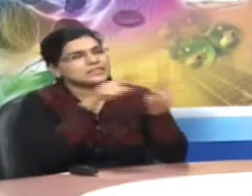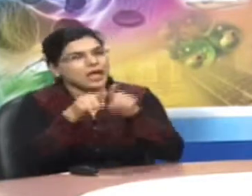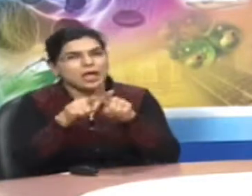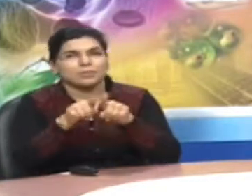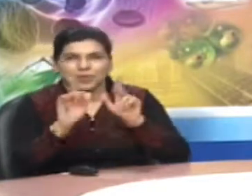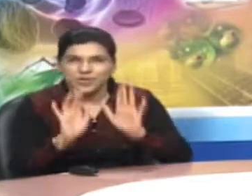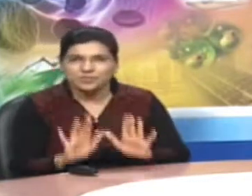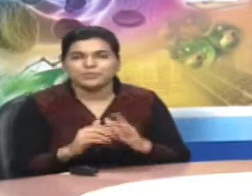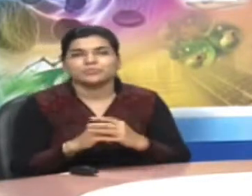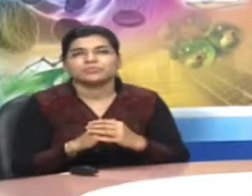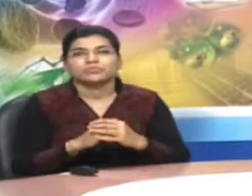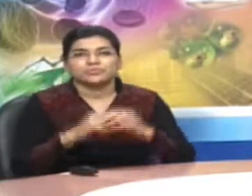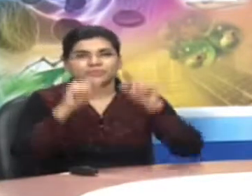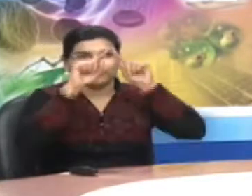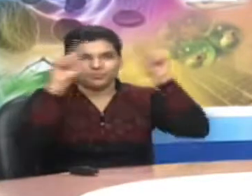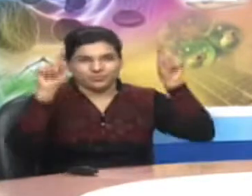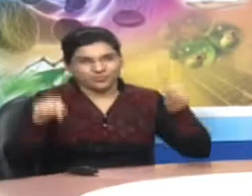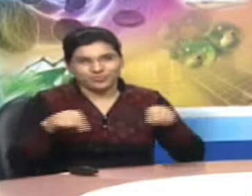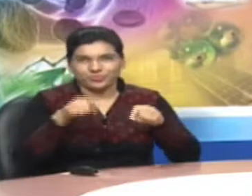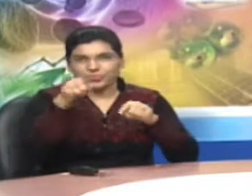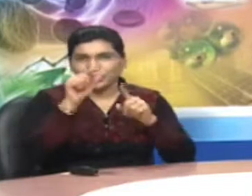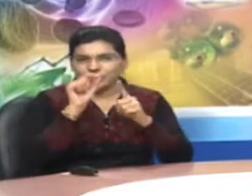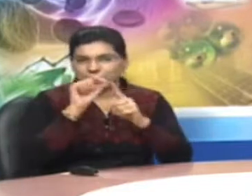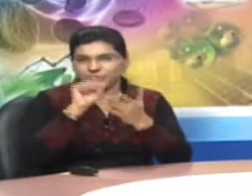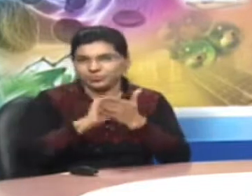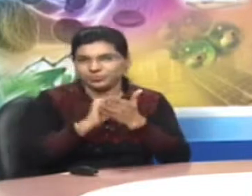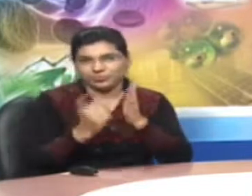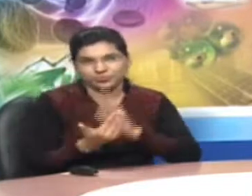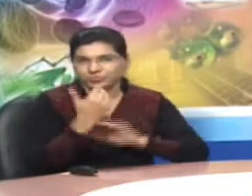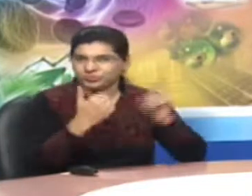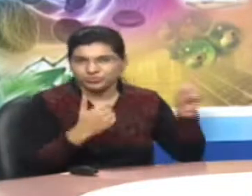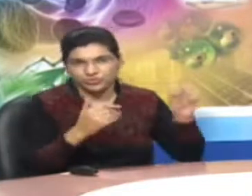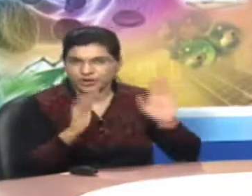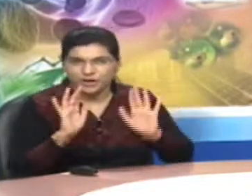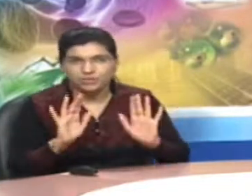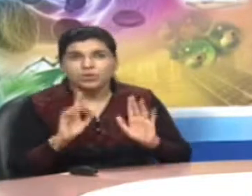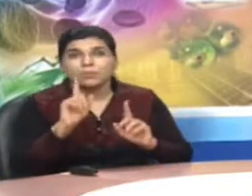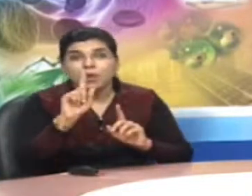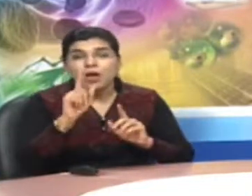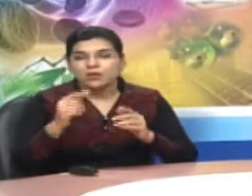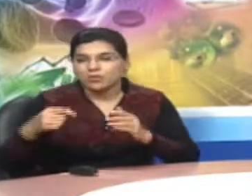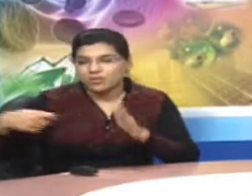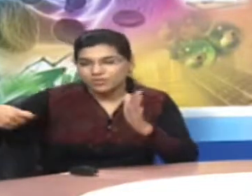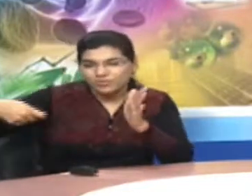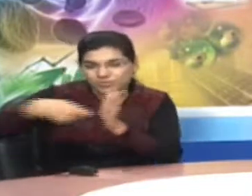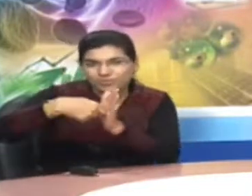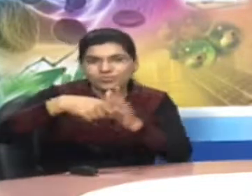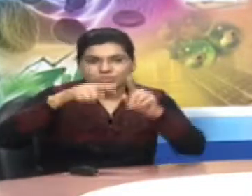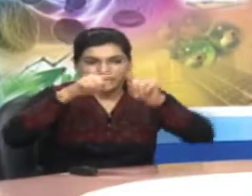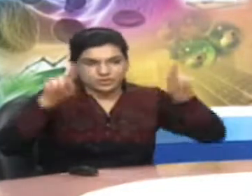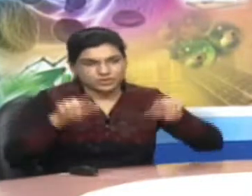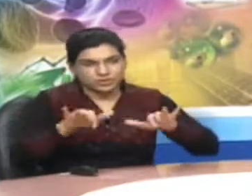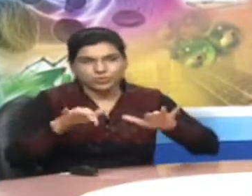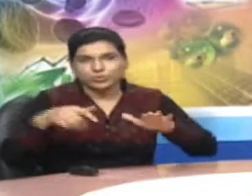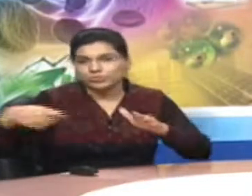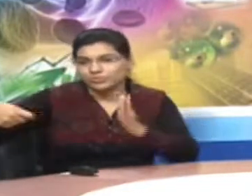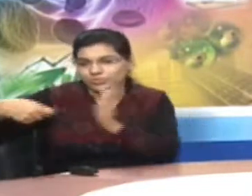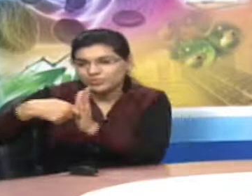to print something from the Microsoft Word or from the Microsoft PowerPoint